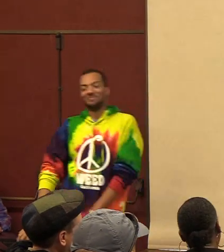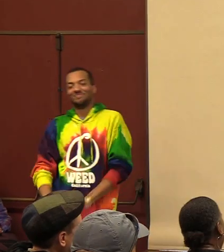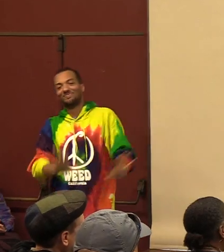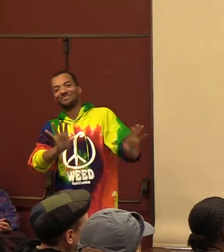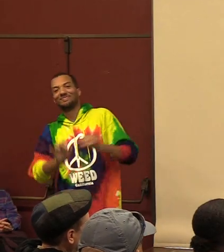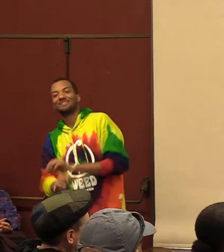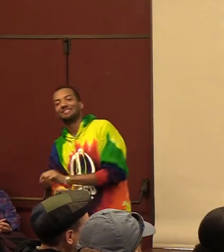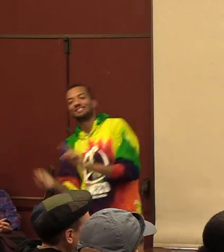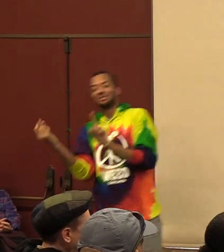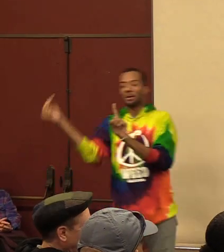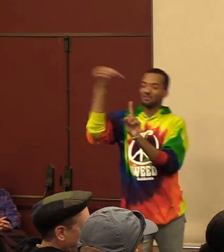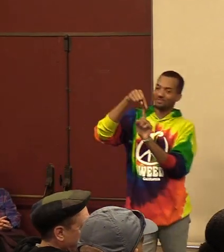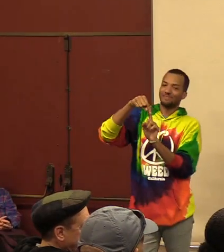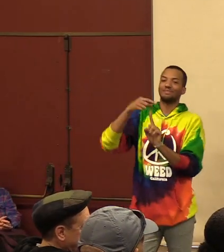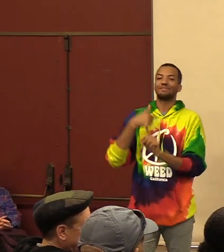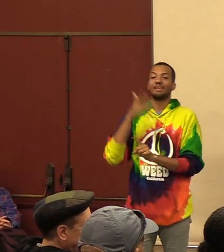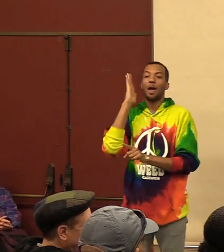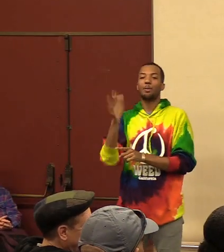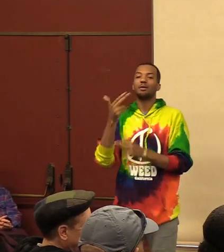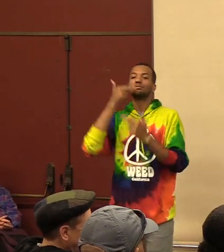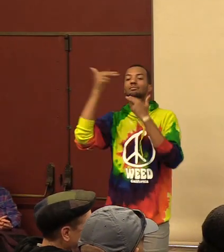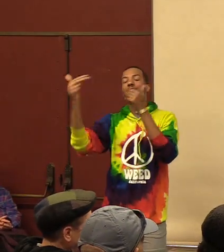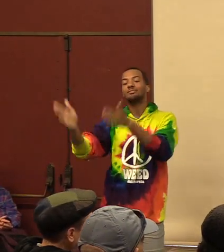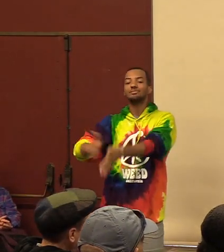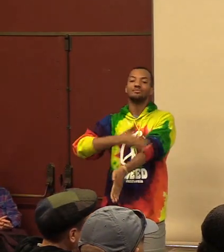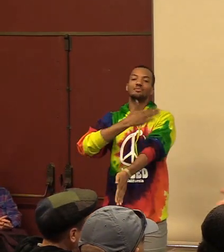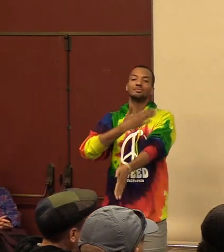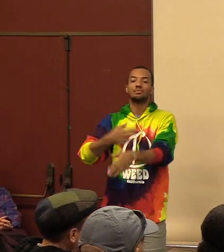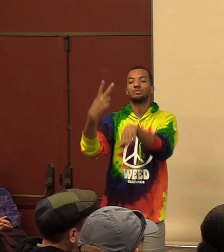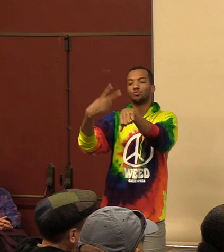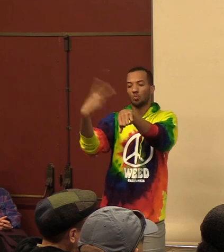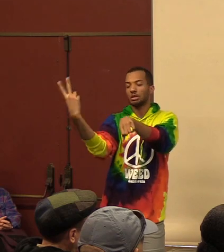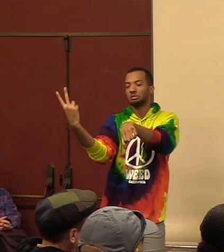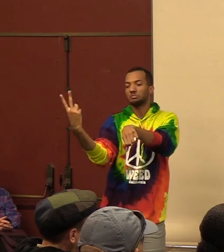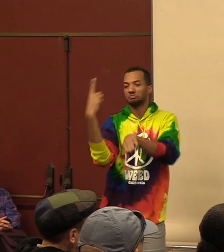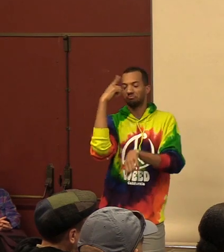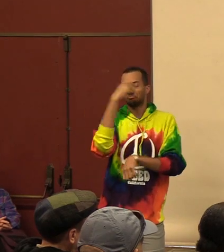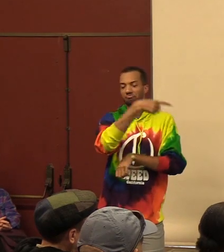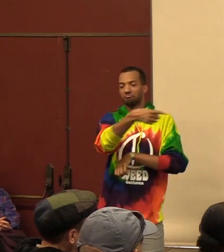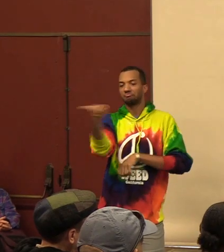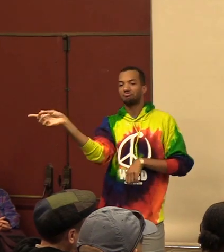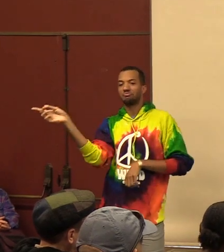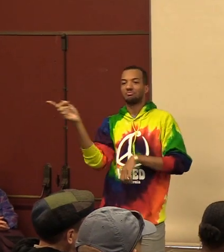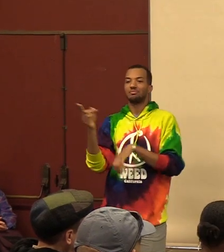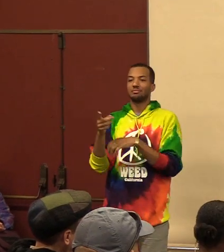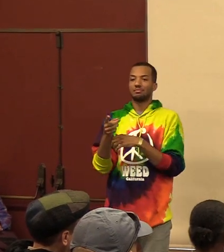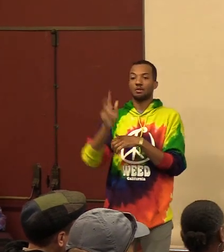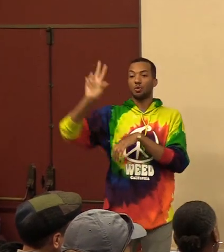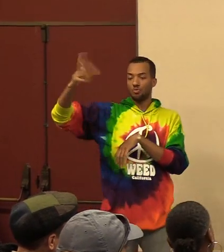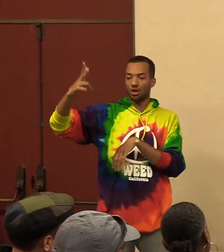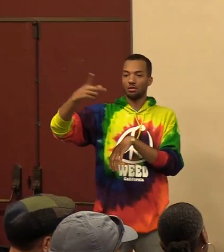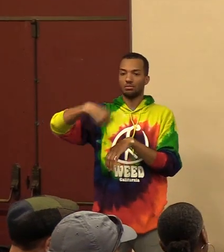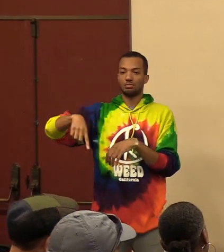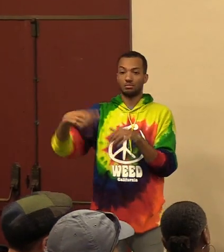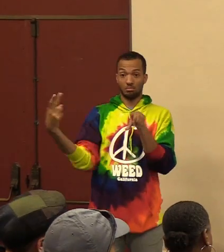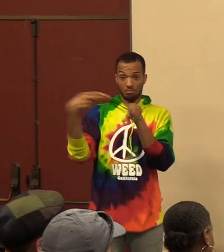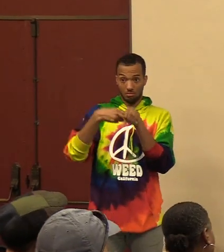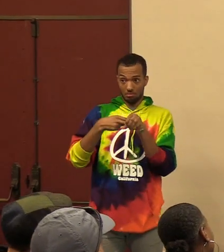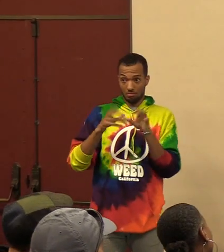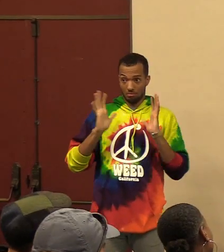All right, so I'm going to sing it. I'll sing it twice. And then you guys sing it on the third time. Is that a